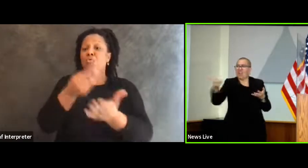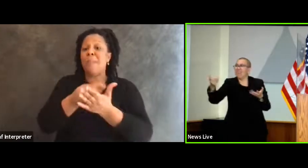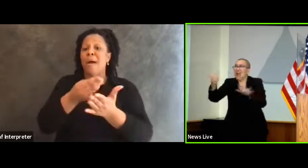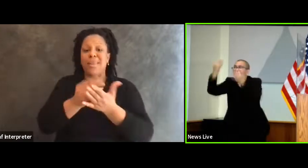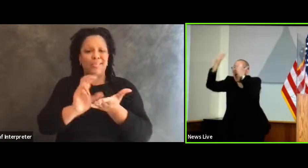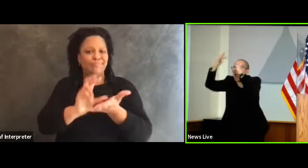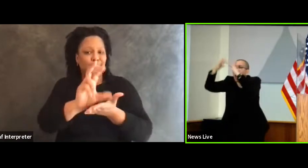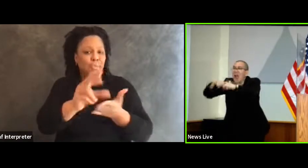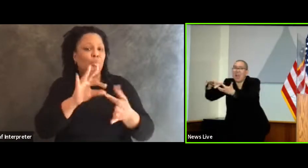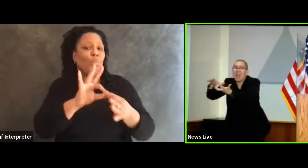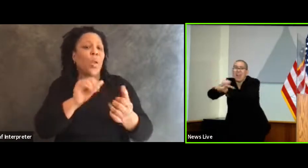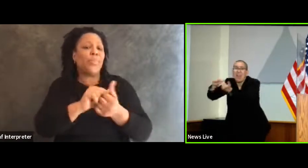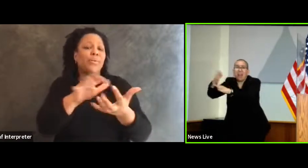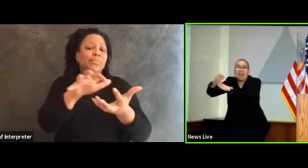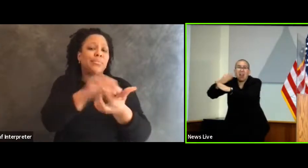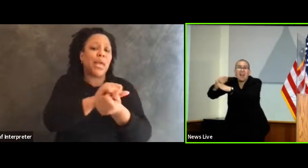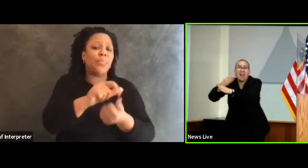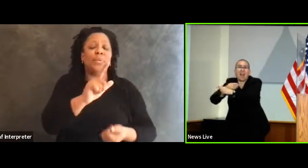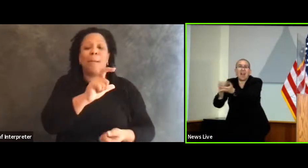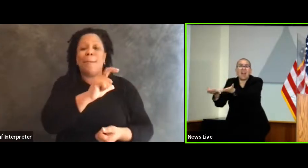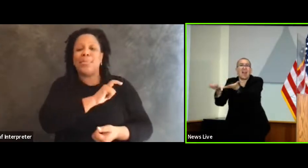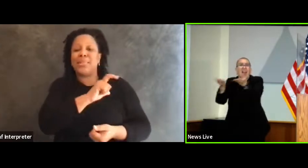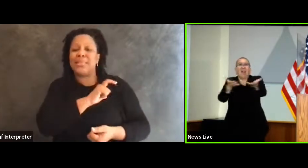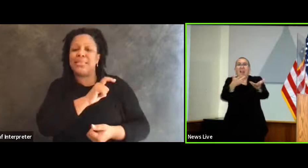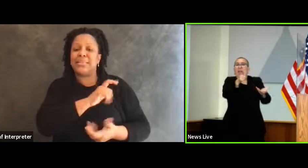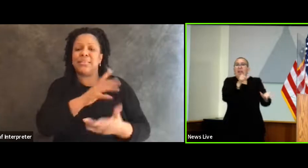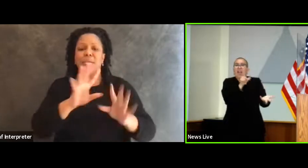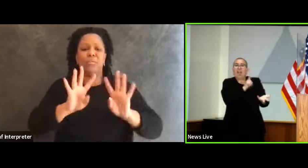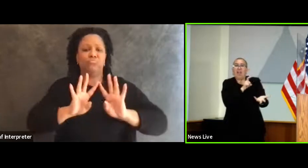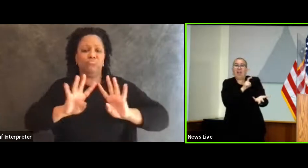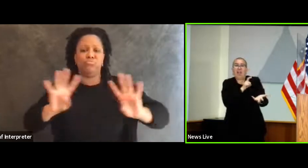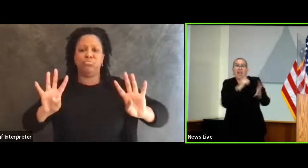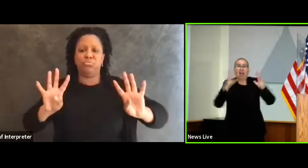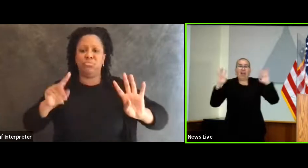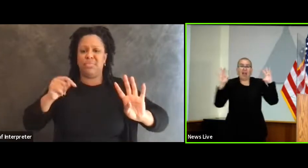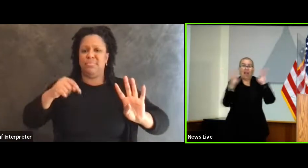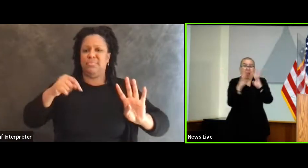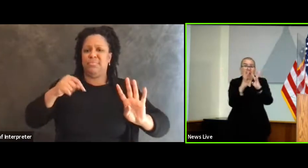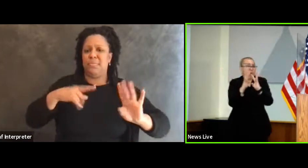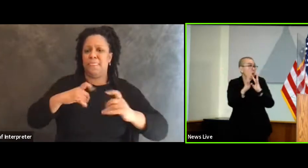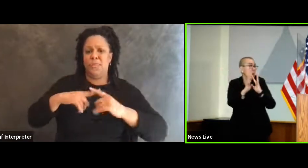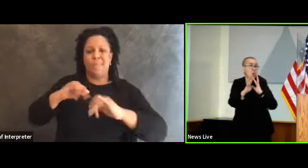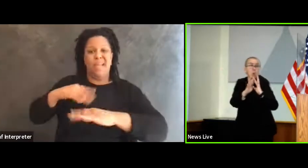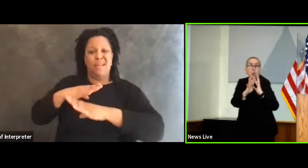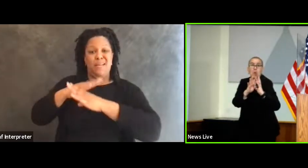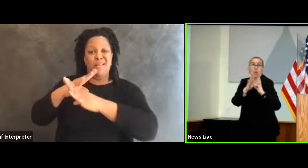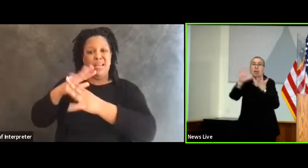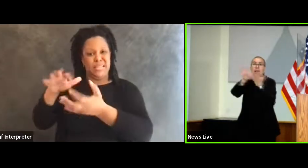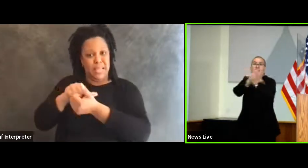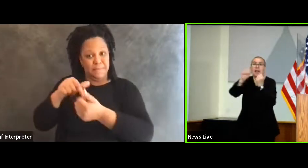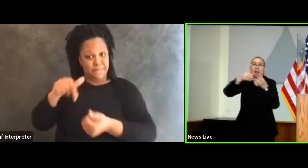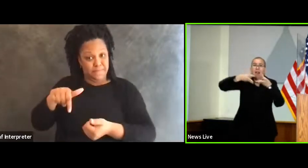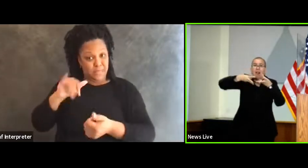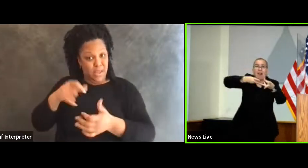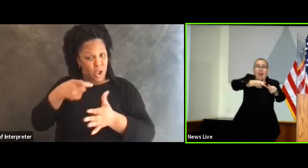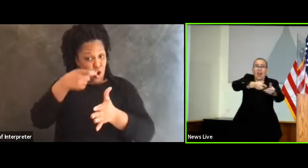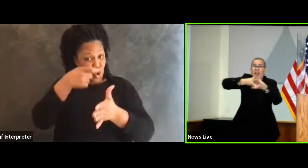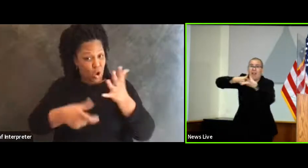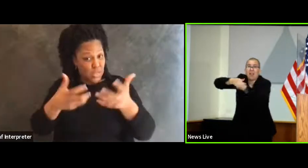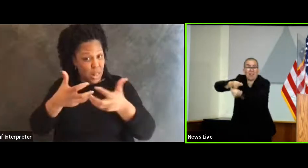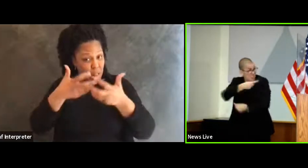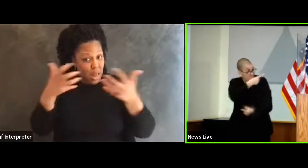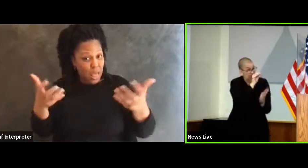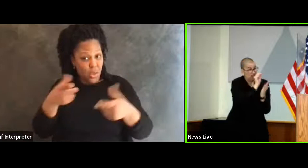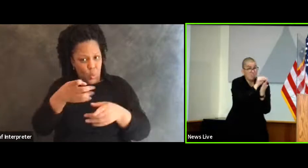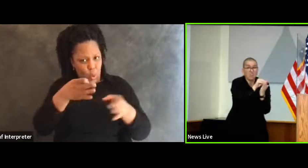police presence that you put out to stop damage. Do you plan to do any kind of accounting